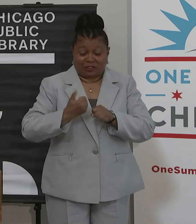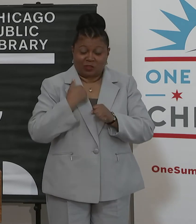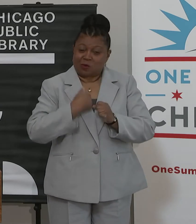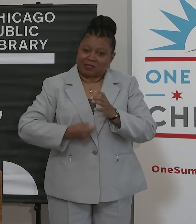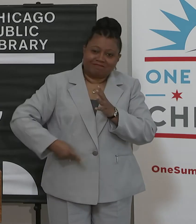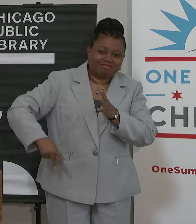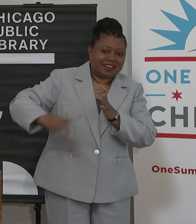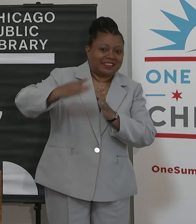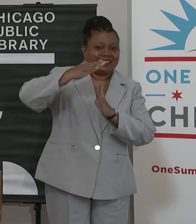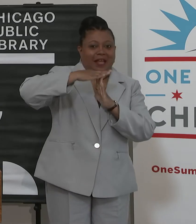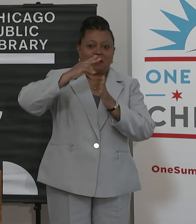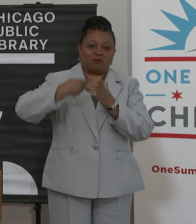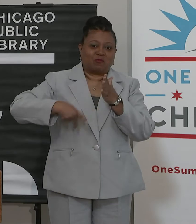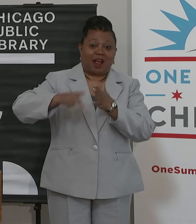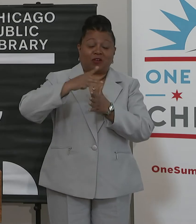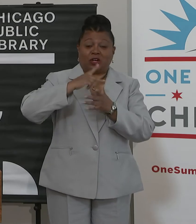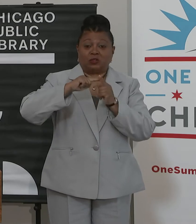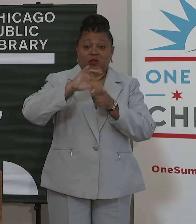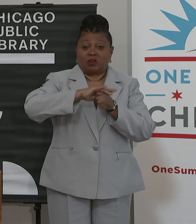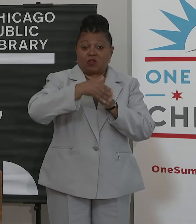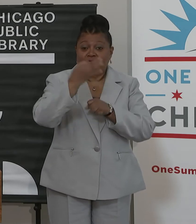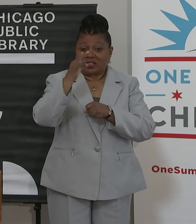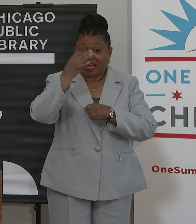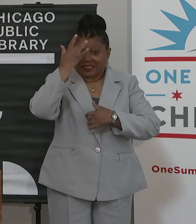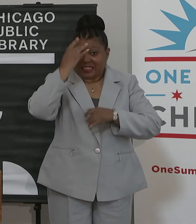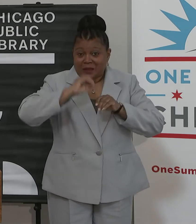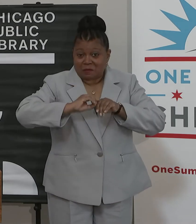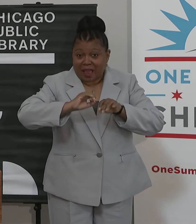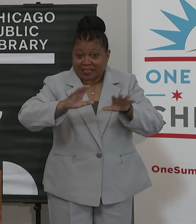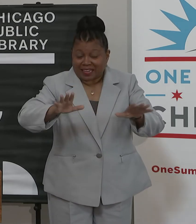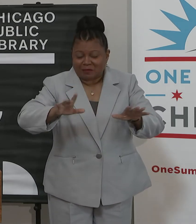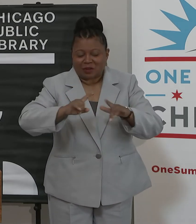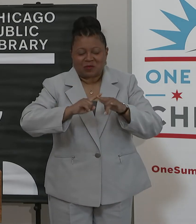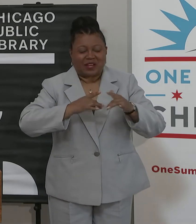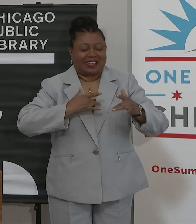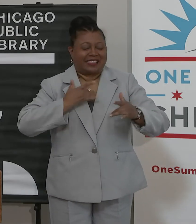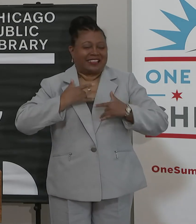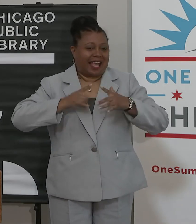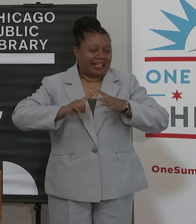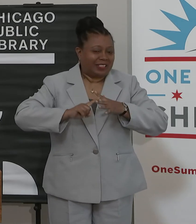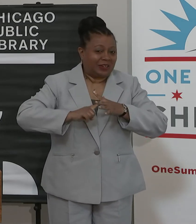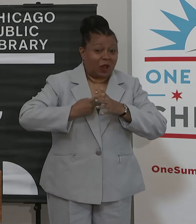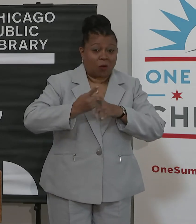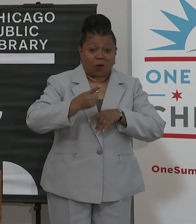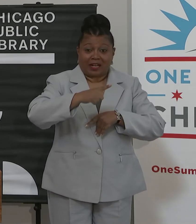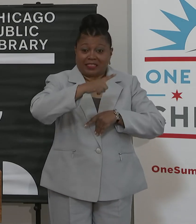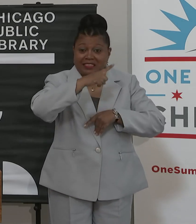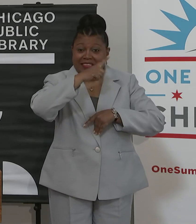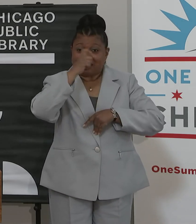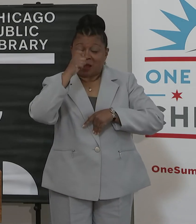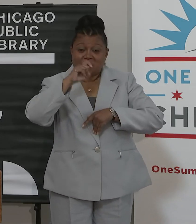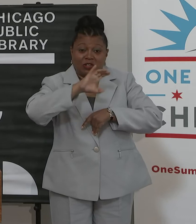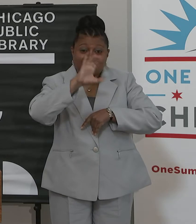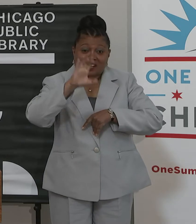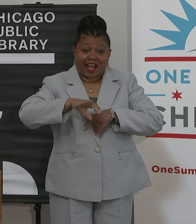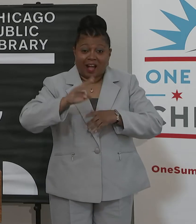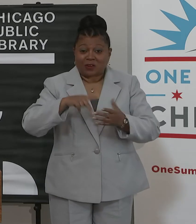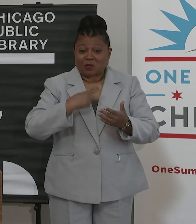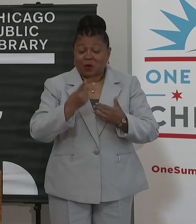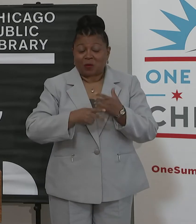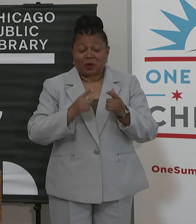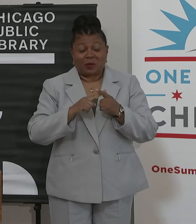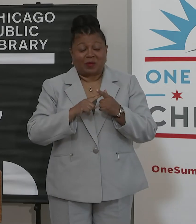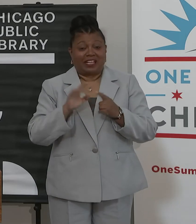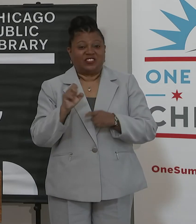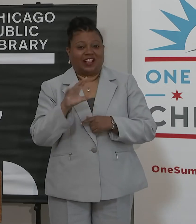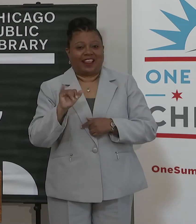top priority during the COVID-19 pandemic. And we are excited to kick off our One Summer Chicago program July